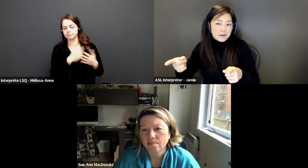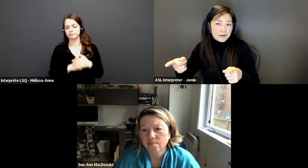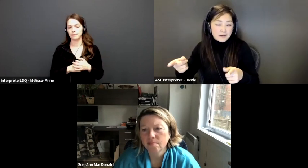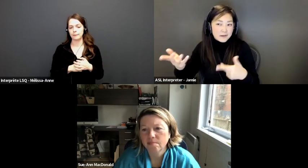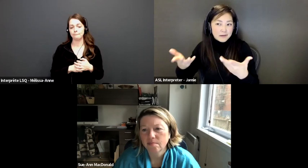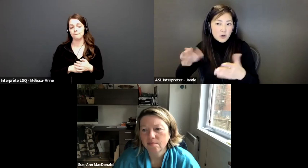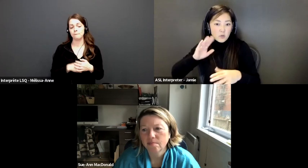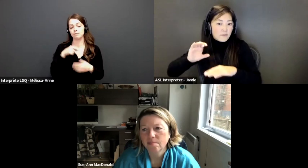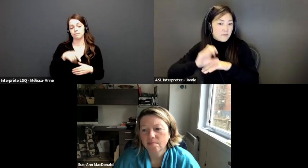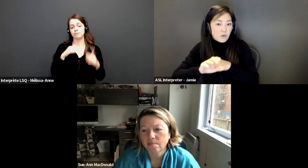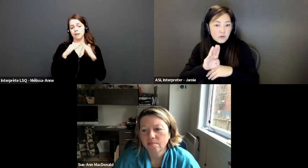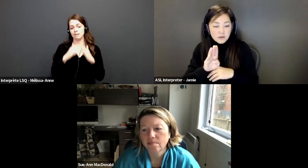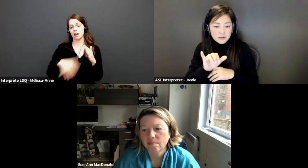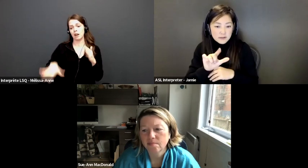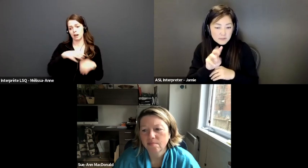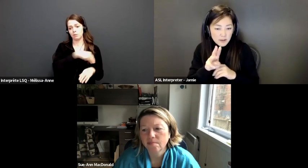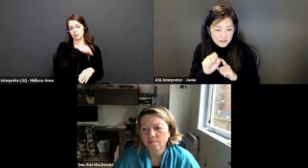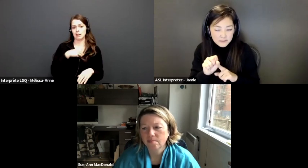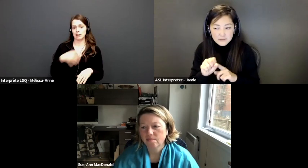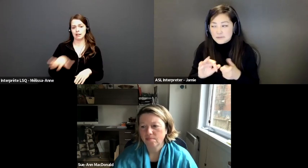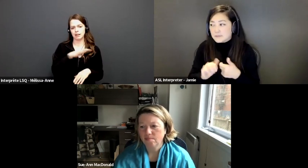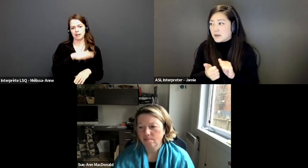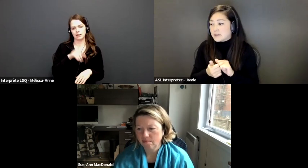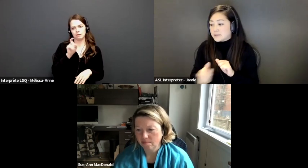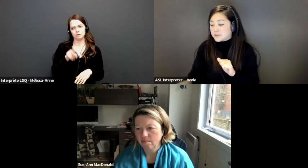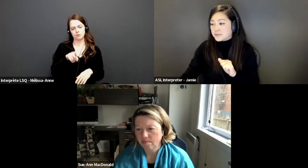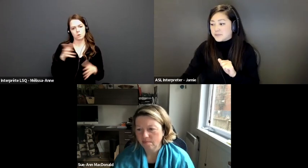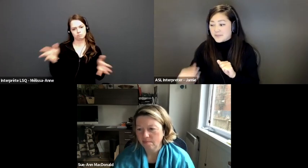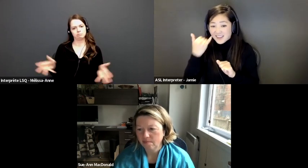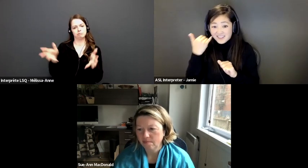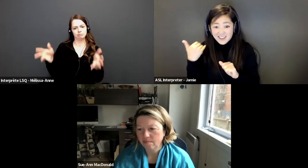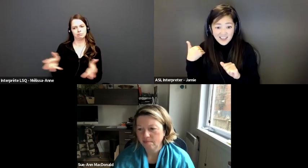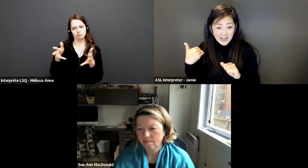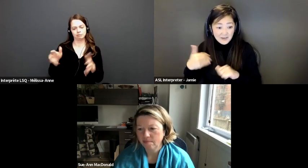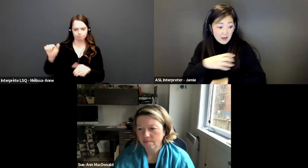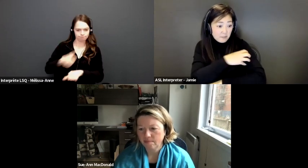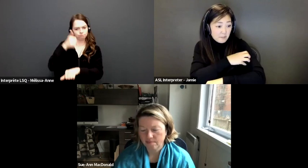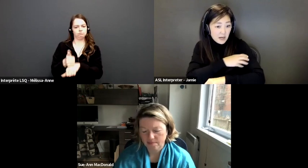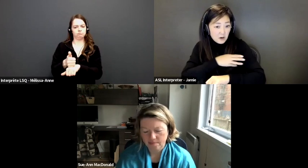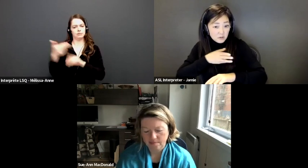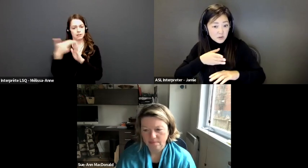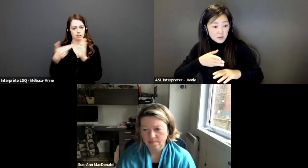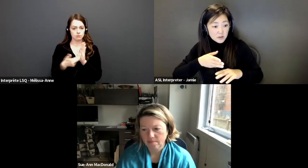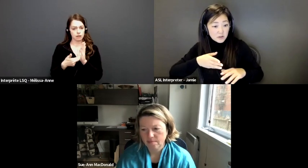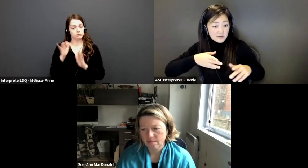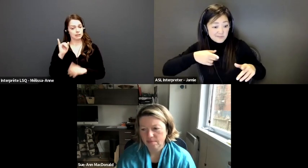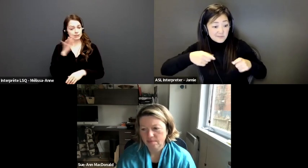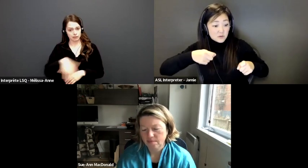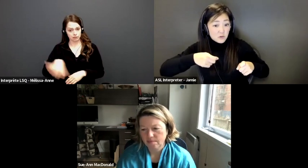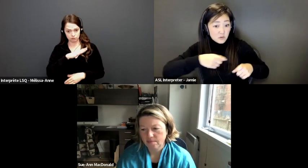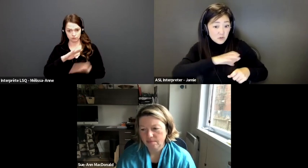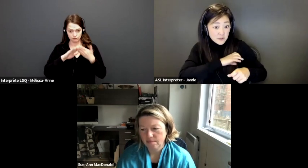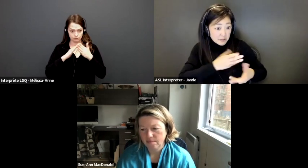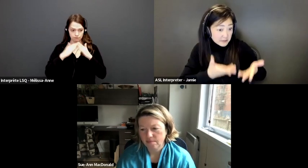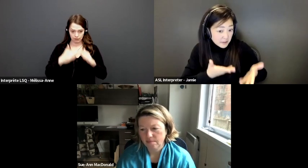enforce bylaws, the way that they're going to, if they have power over policing, the way that they're going to direct police.